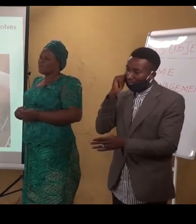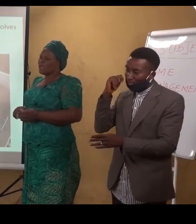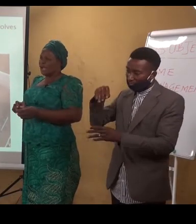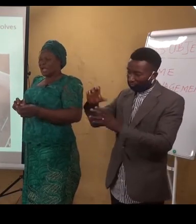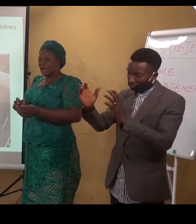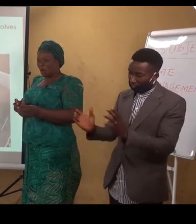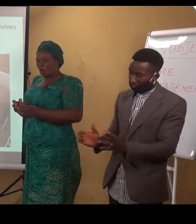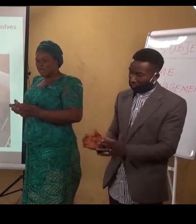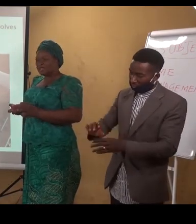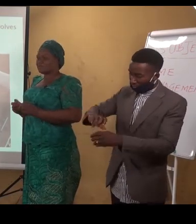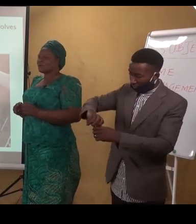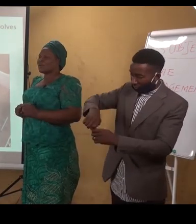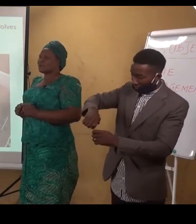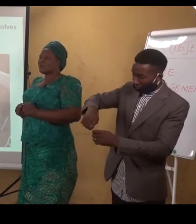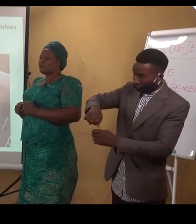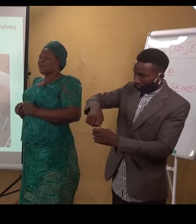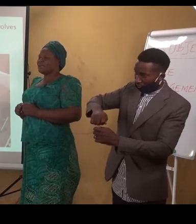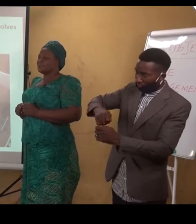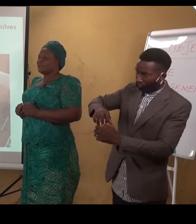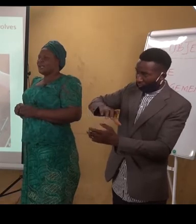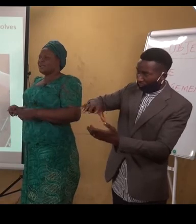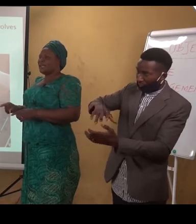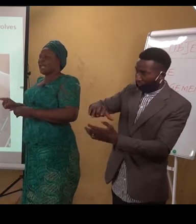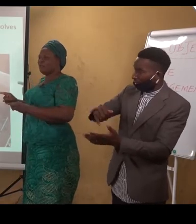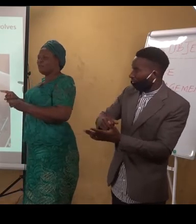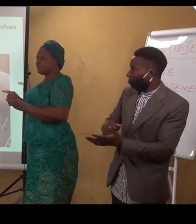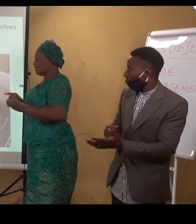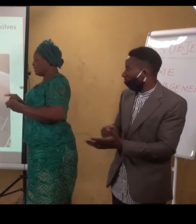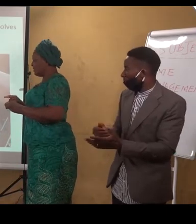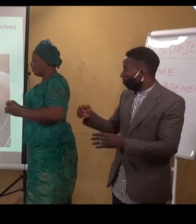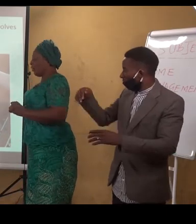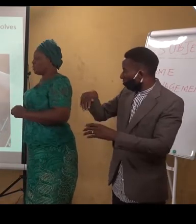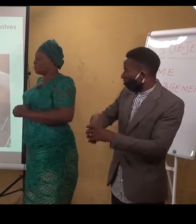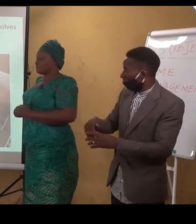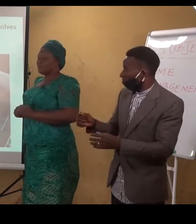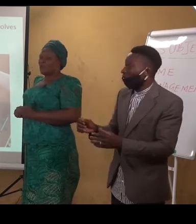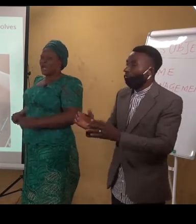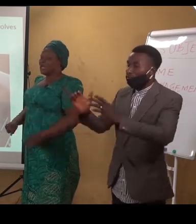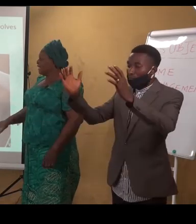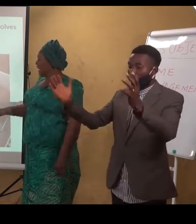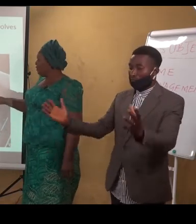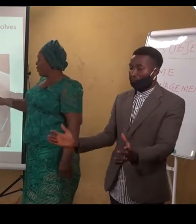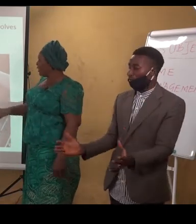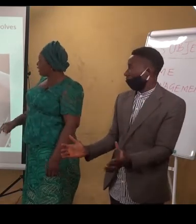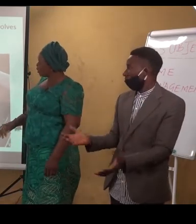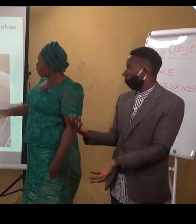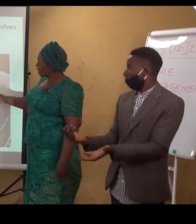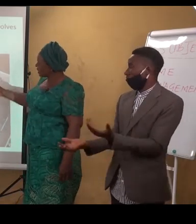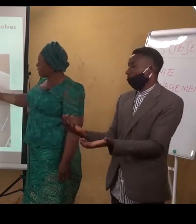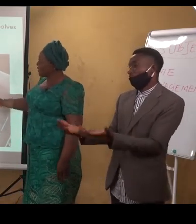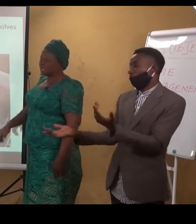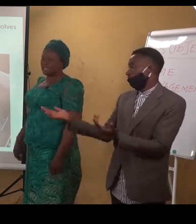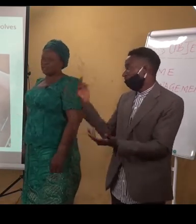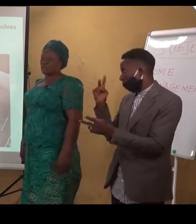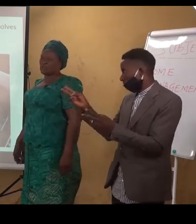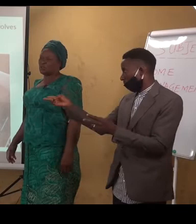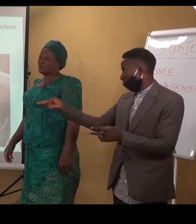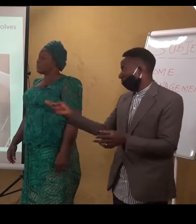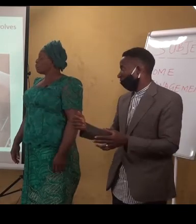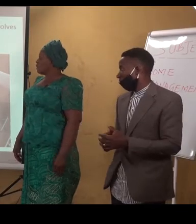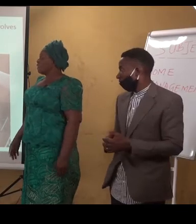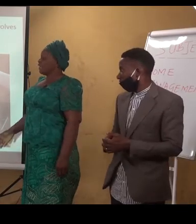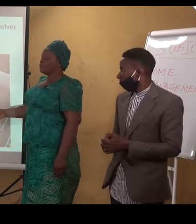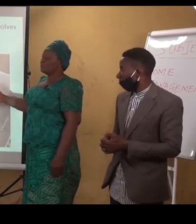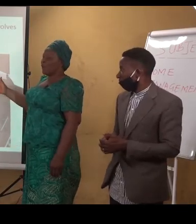bottle, I cork it, cover it, then I put it in a pot, and then I boil it as we can see in this